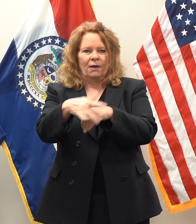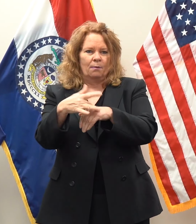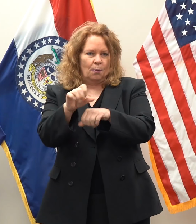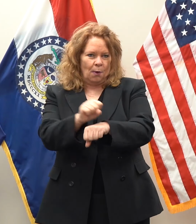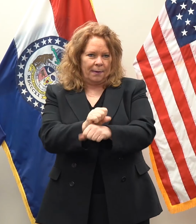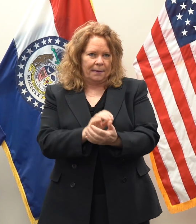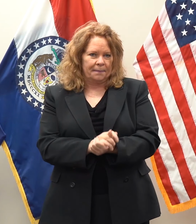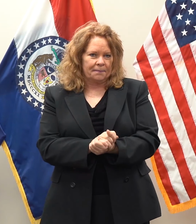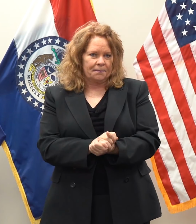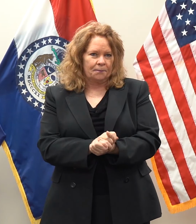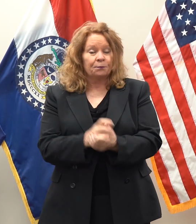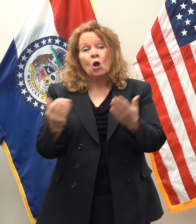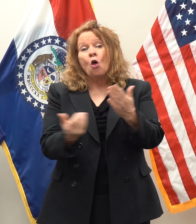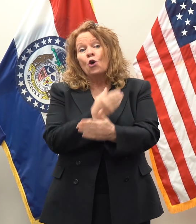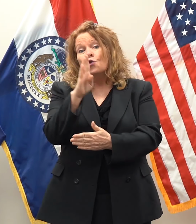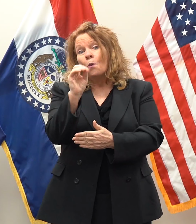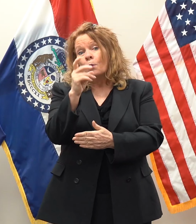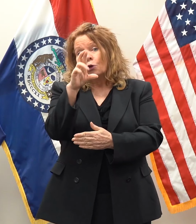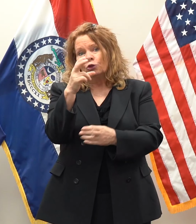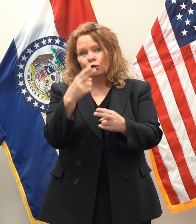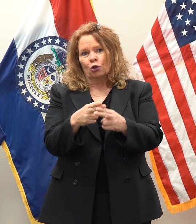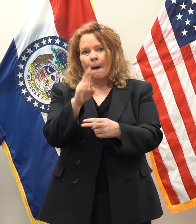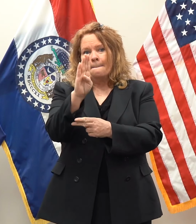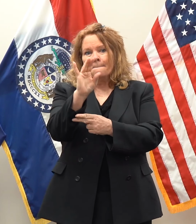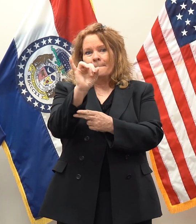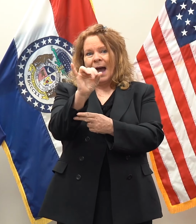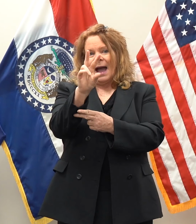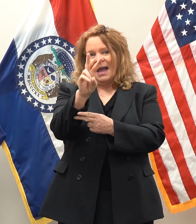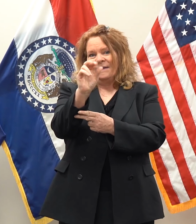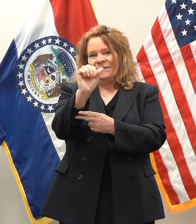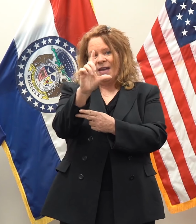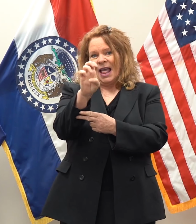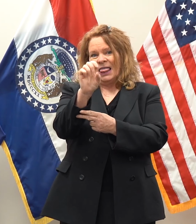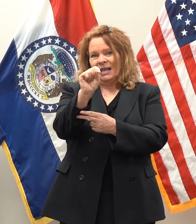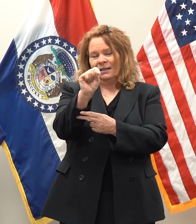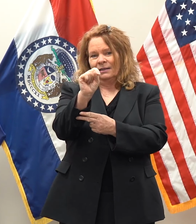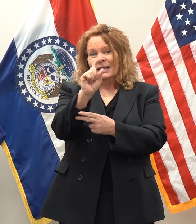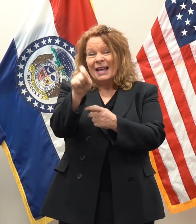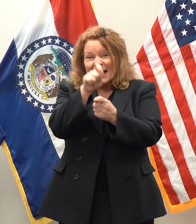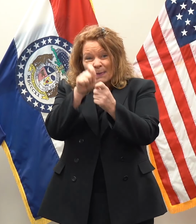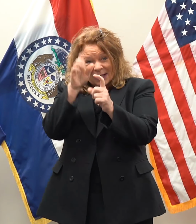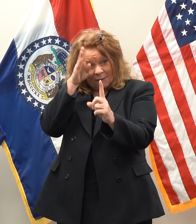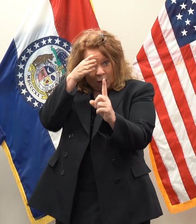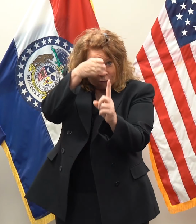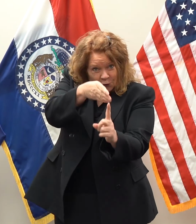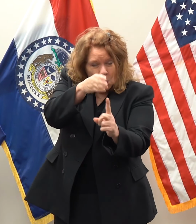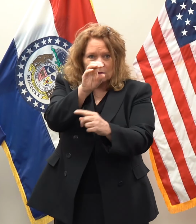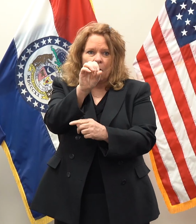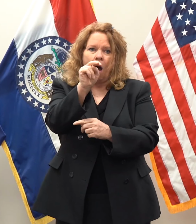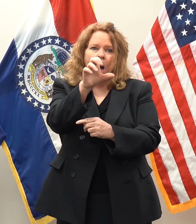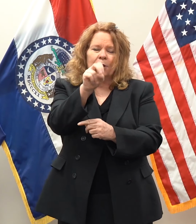The updated COVID-19 boosters, which are known as bivalent boosters, are specifically designed to fight the